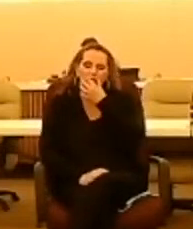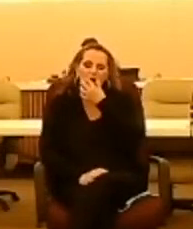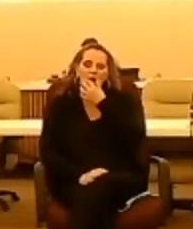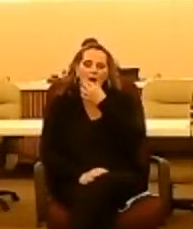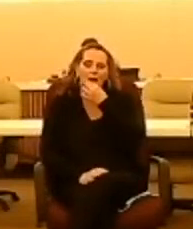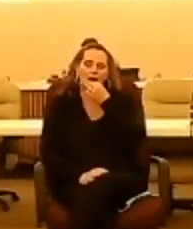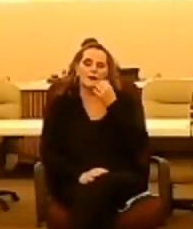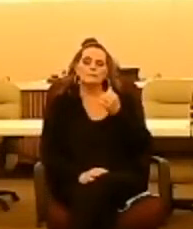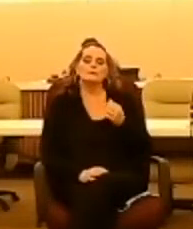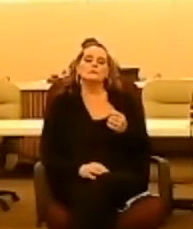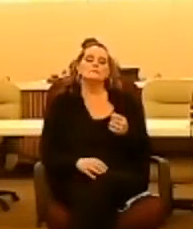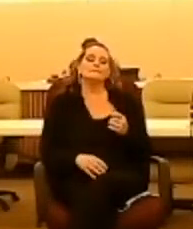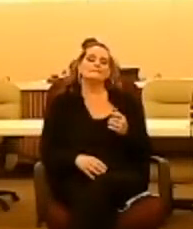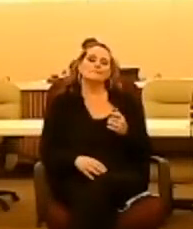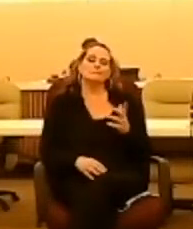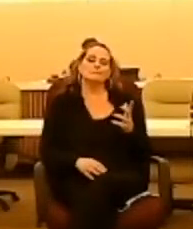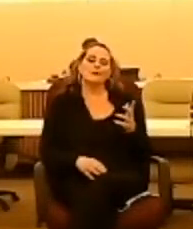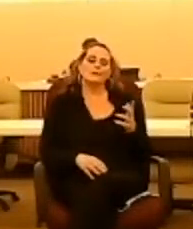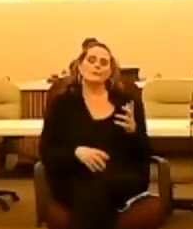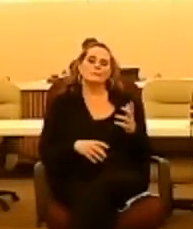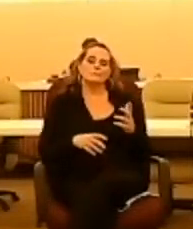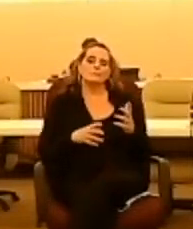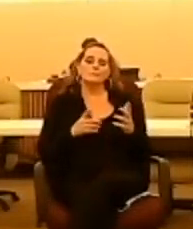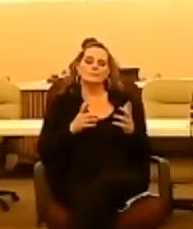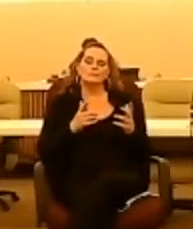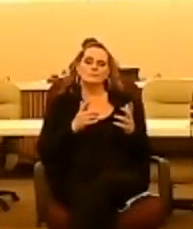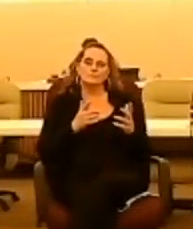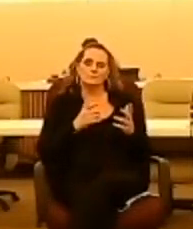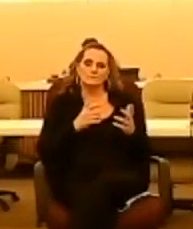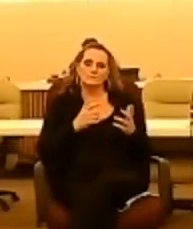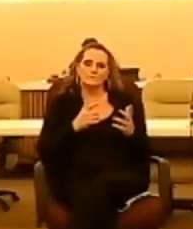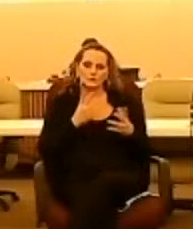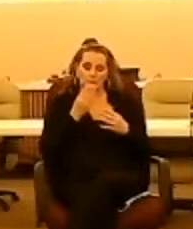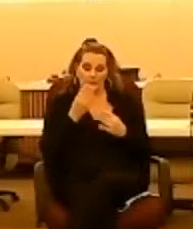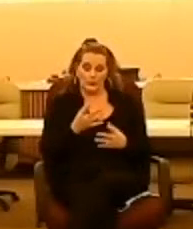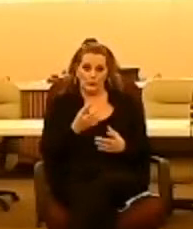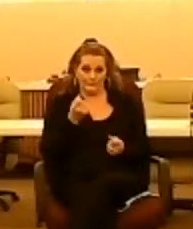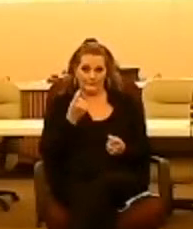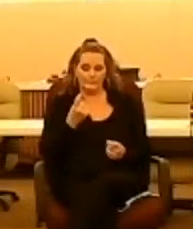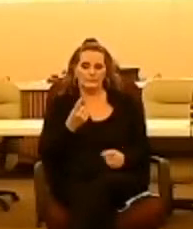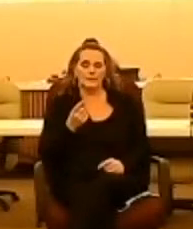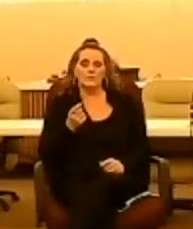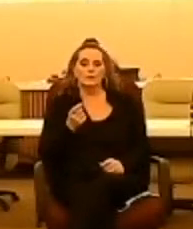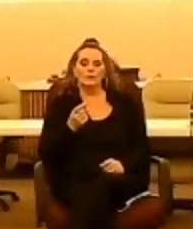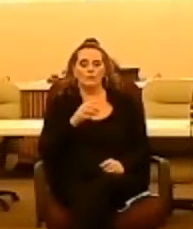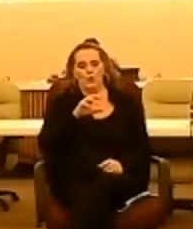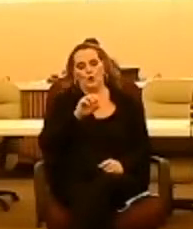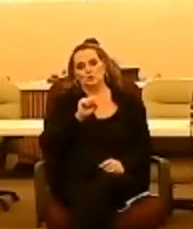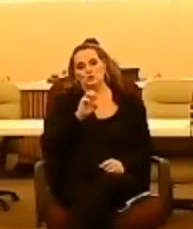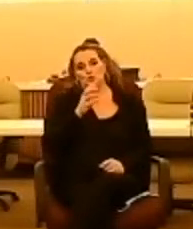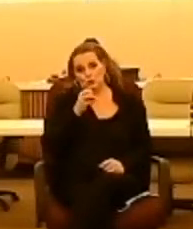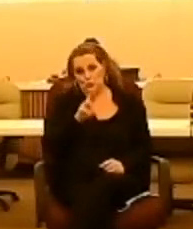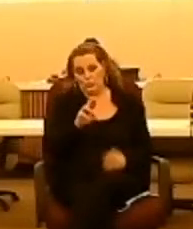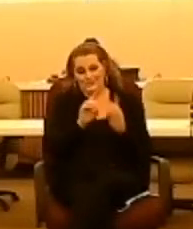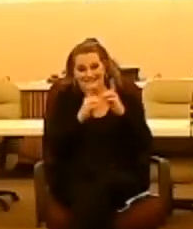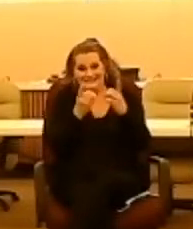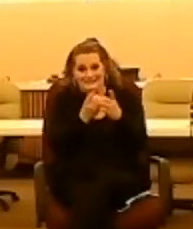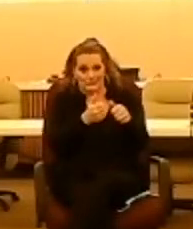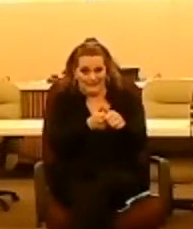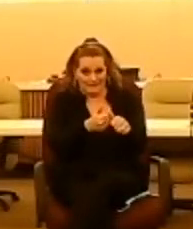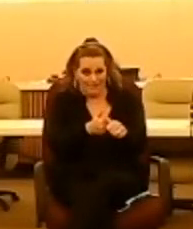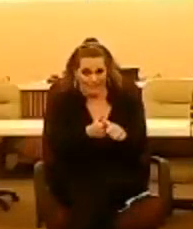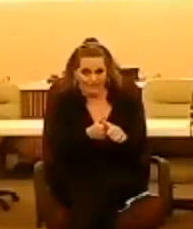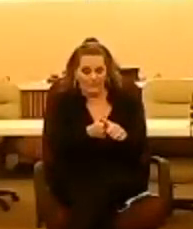again, we'll get to that one in a moment, but I'll just bring it up now. For the sewer district,